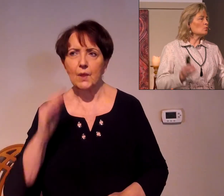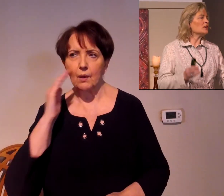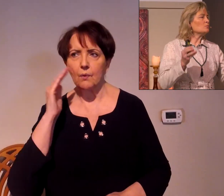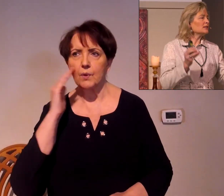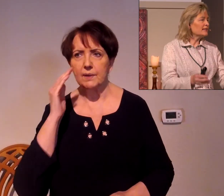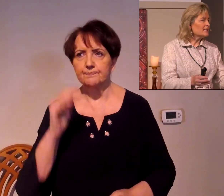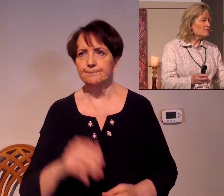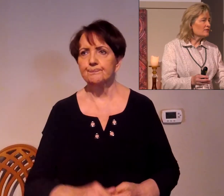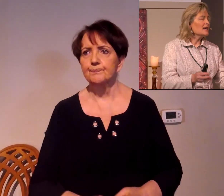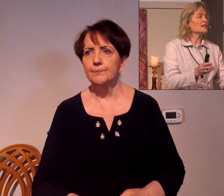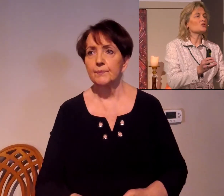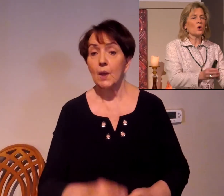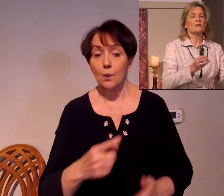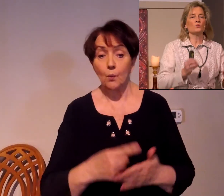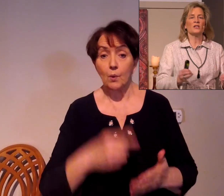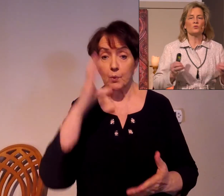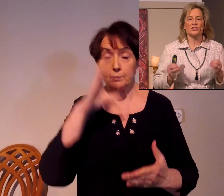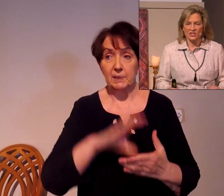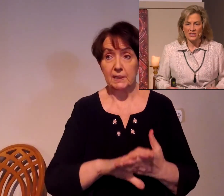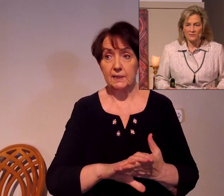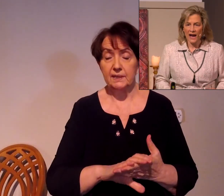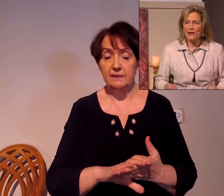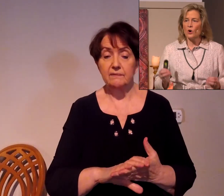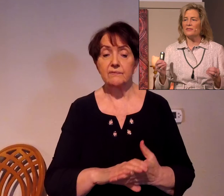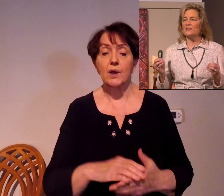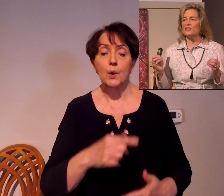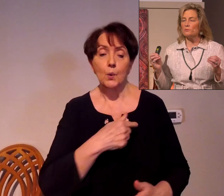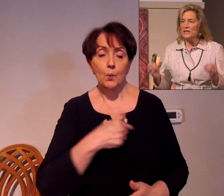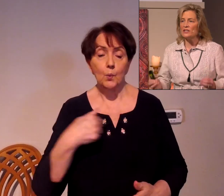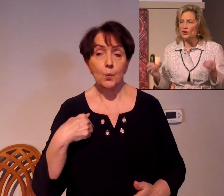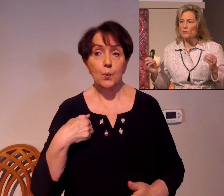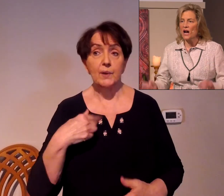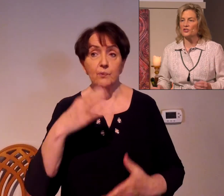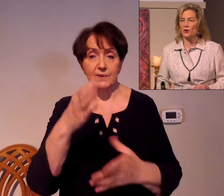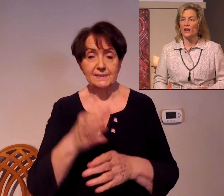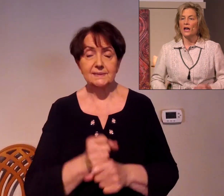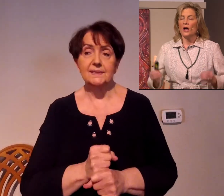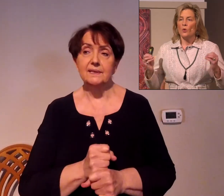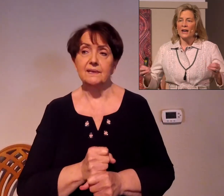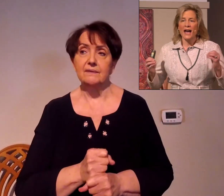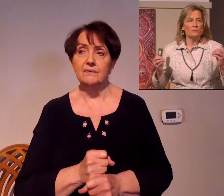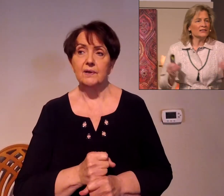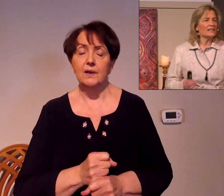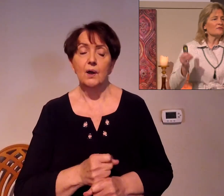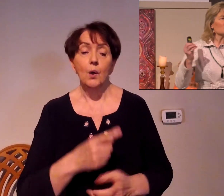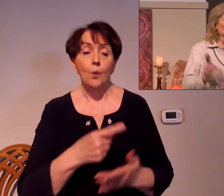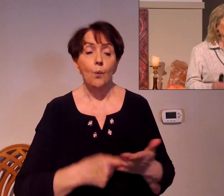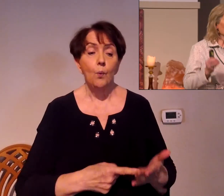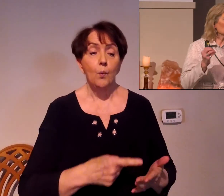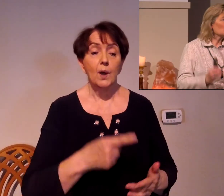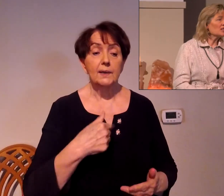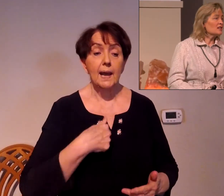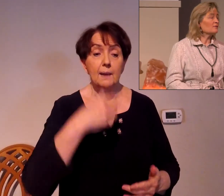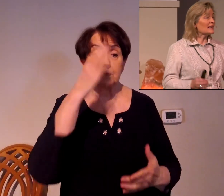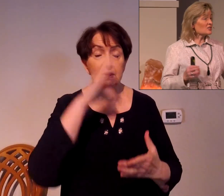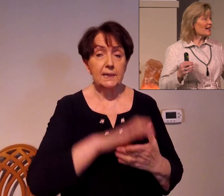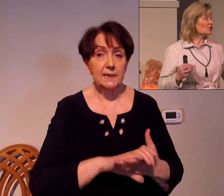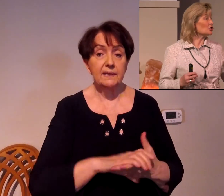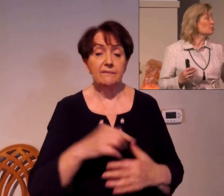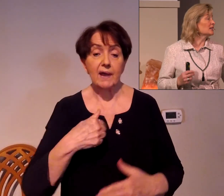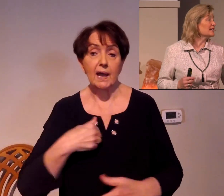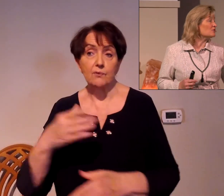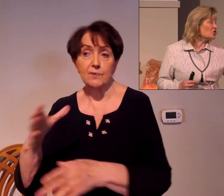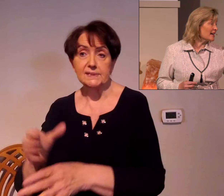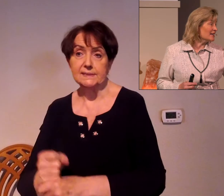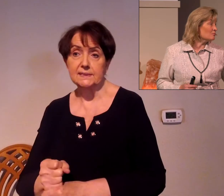what we believe is what we receive. I want this to be your mantra. What I believe is what I receive. That's like